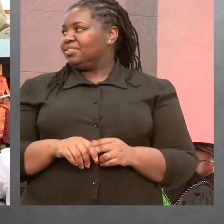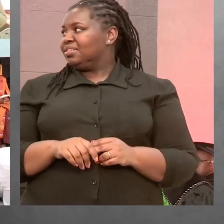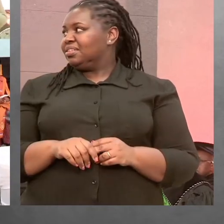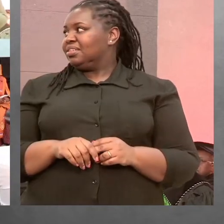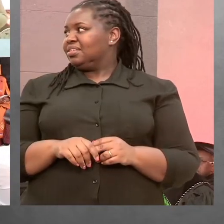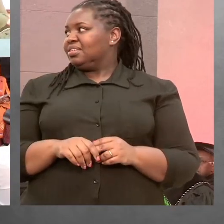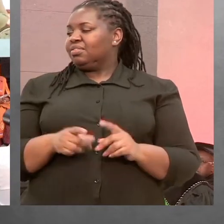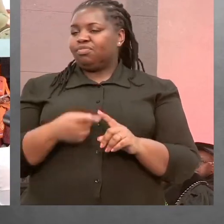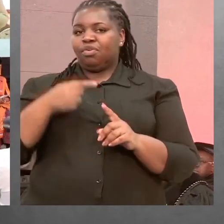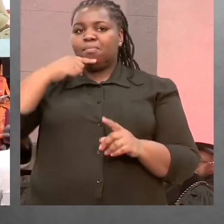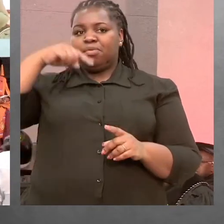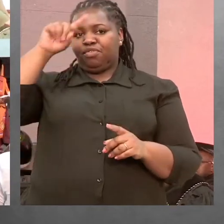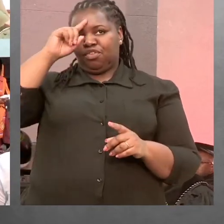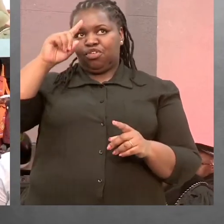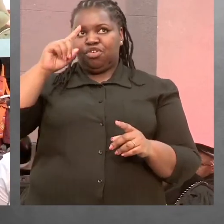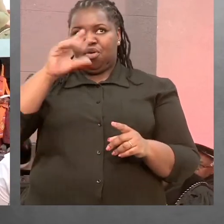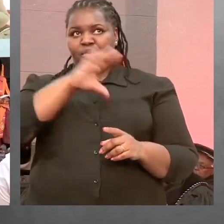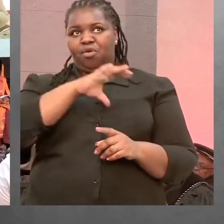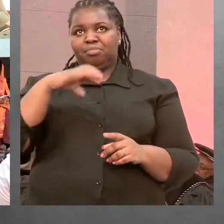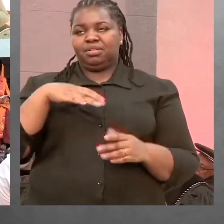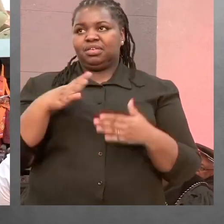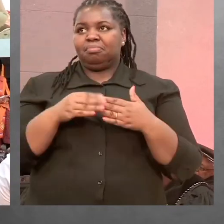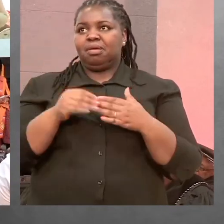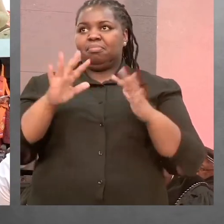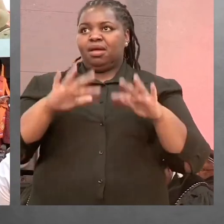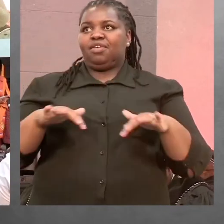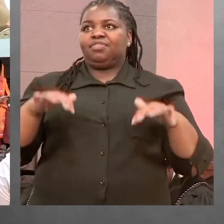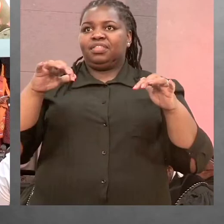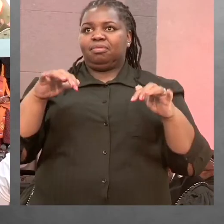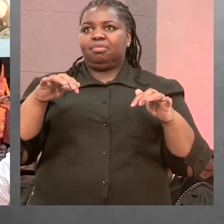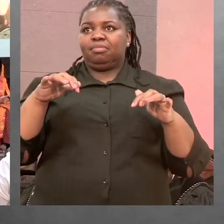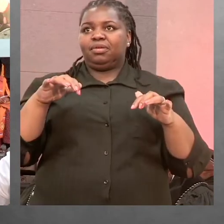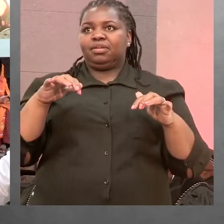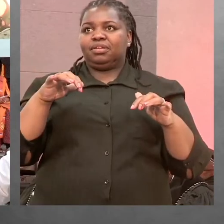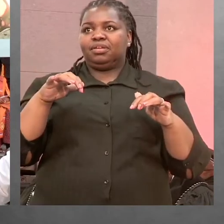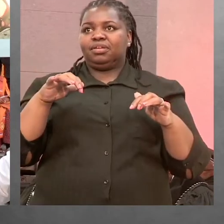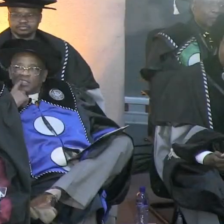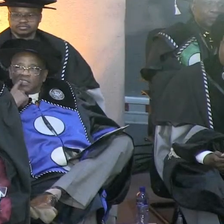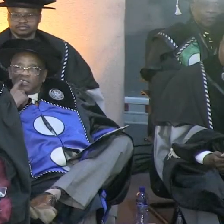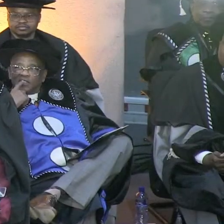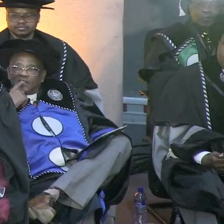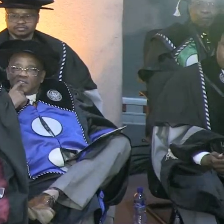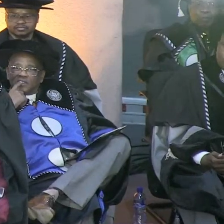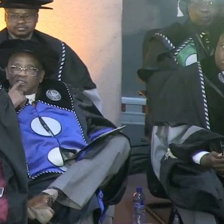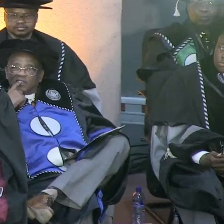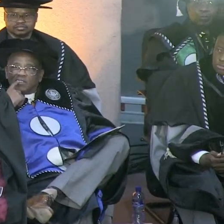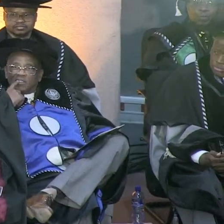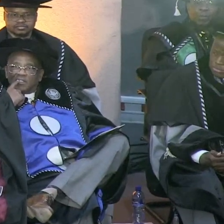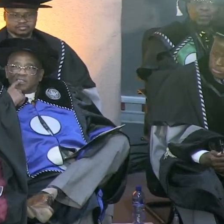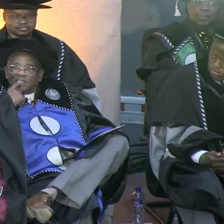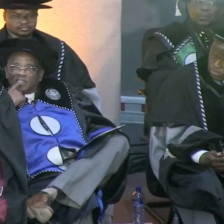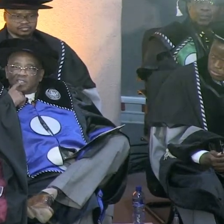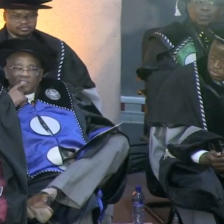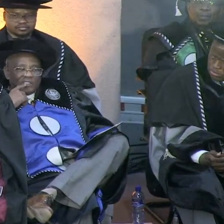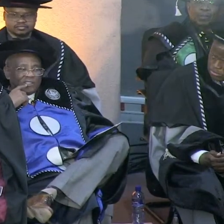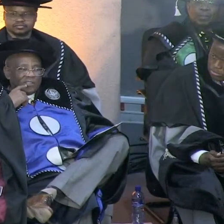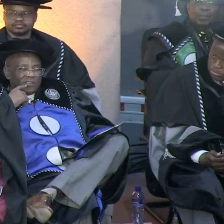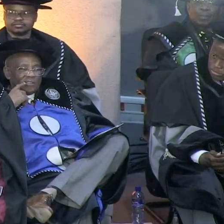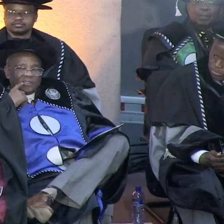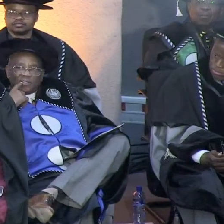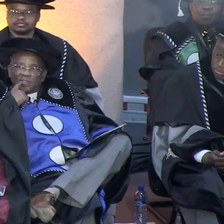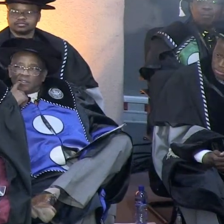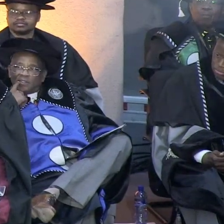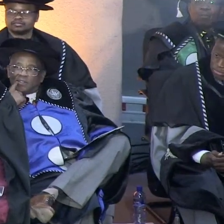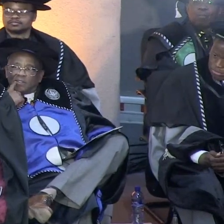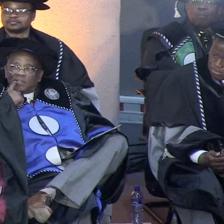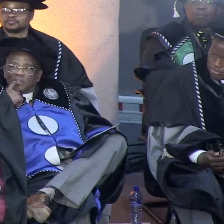From the Portfolio Committee, Member of Parliament, without him, ladies and gentlemen, there would be no budget for this